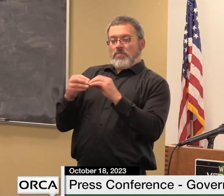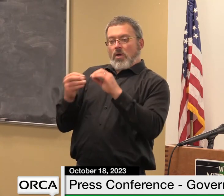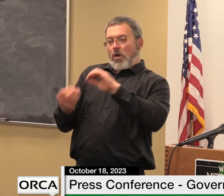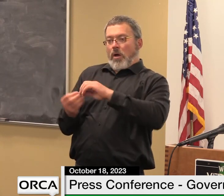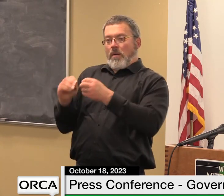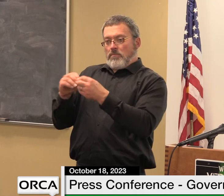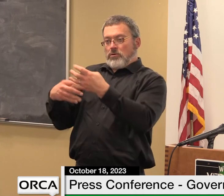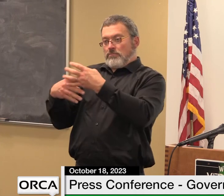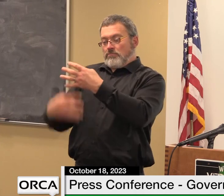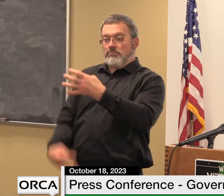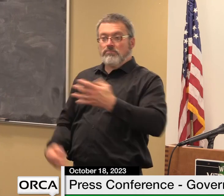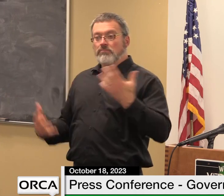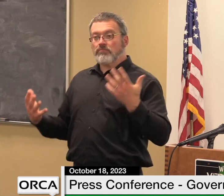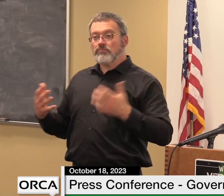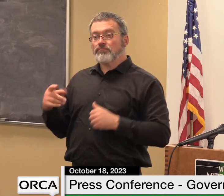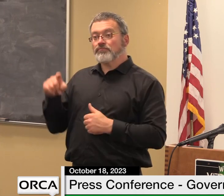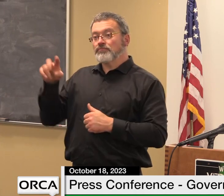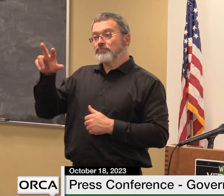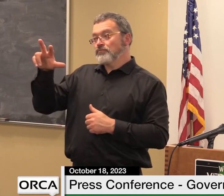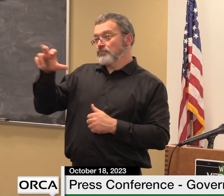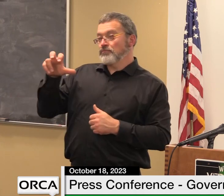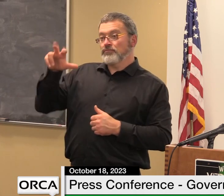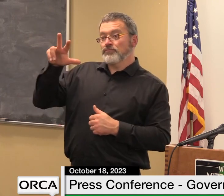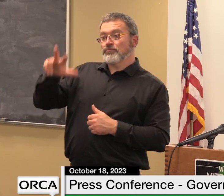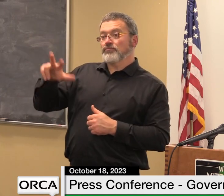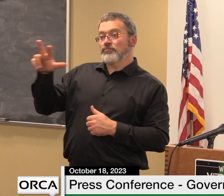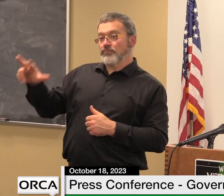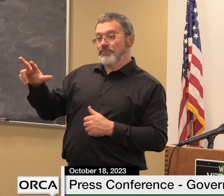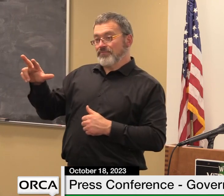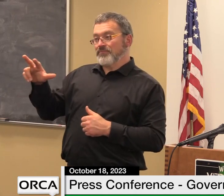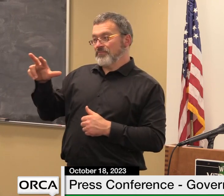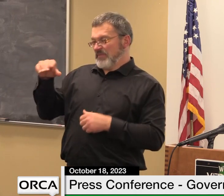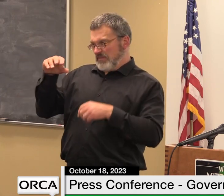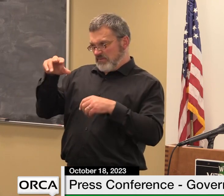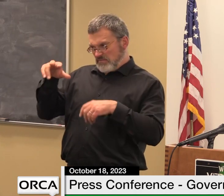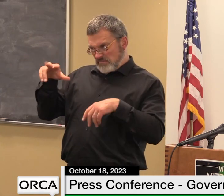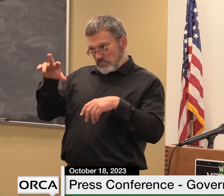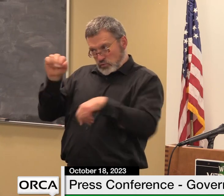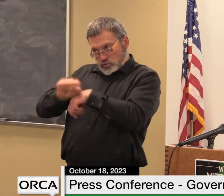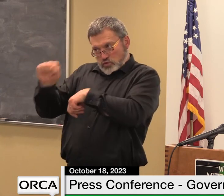have 333 FEMA personnel here in Vermont.